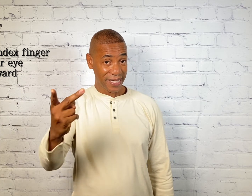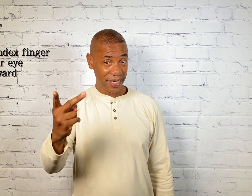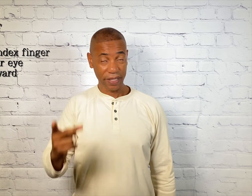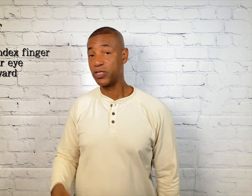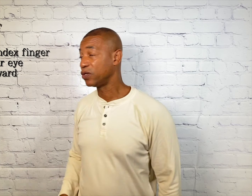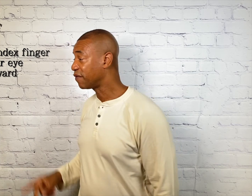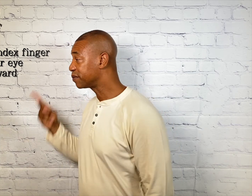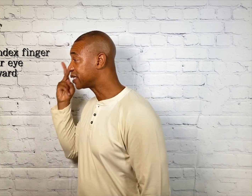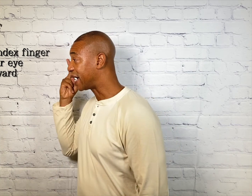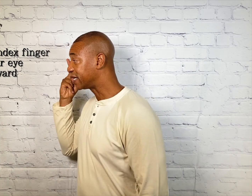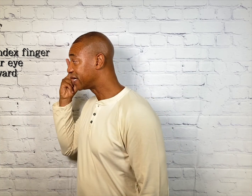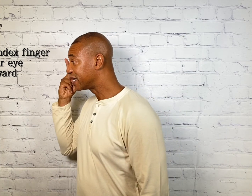Let me show you that from the side.